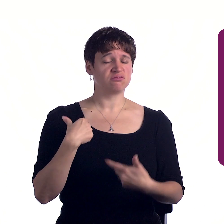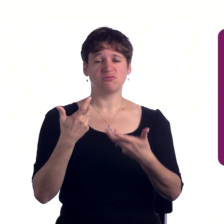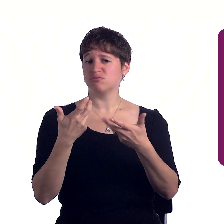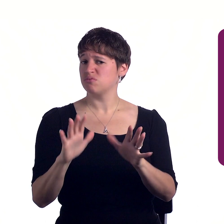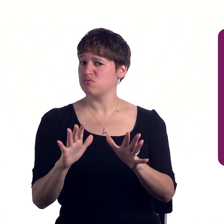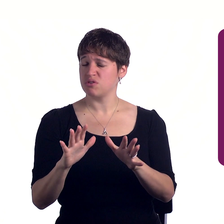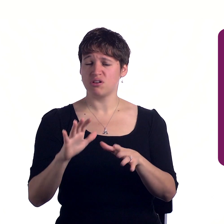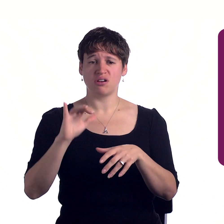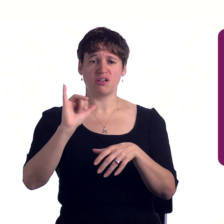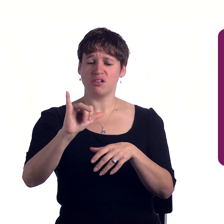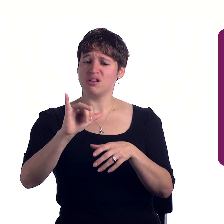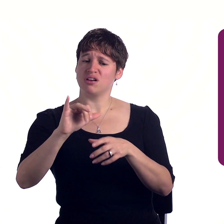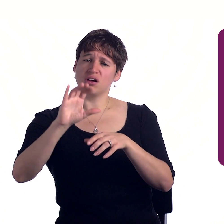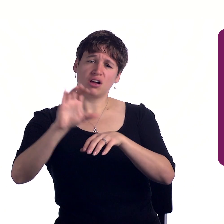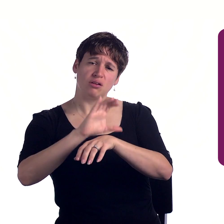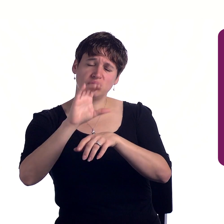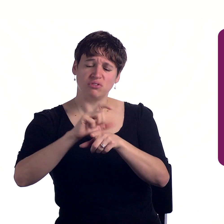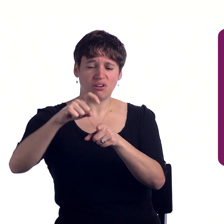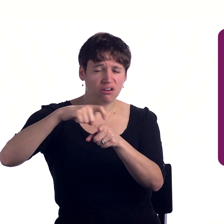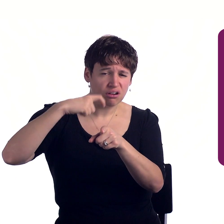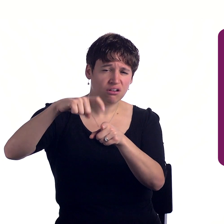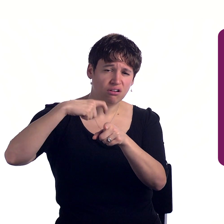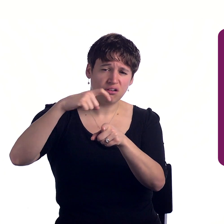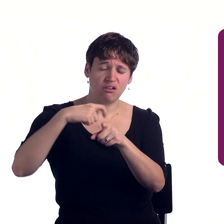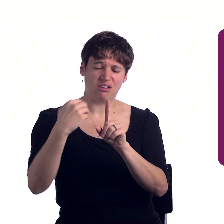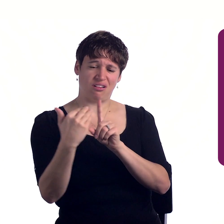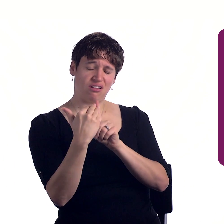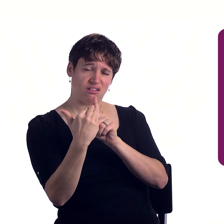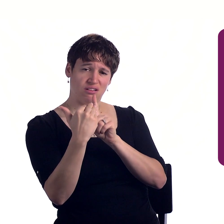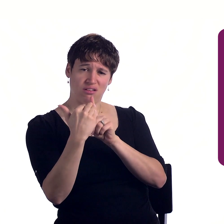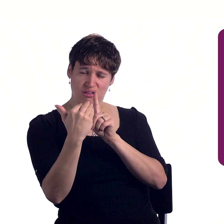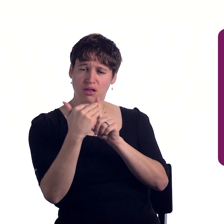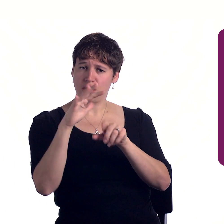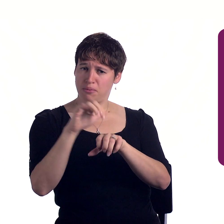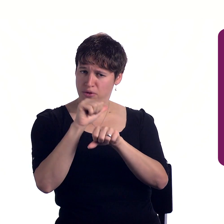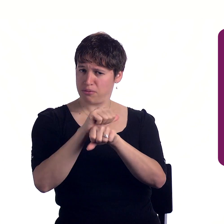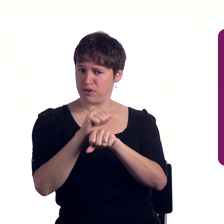How can I stop getting automated appointment reminders by phone?